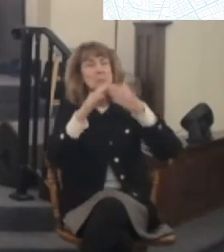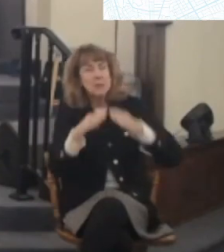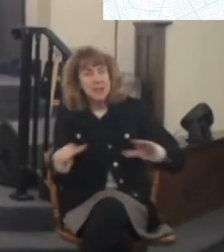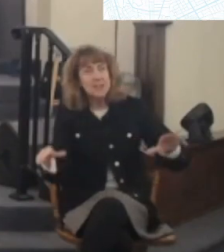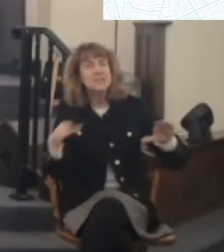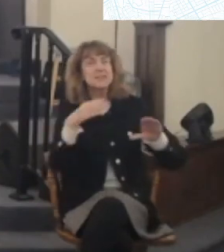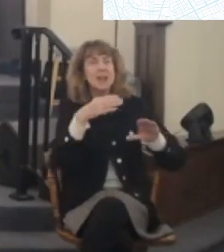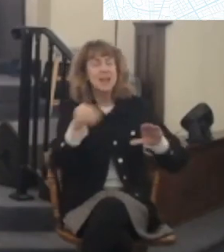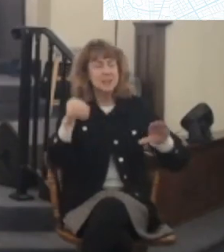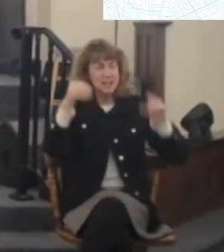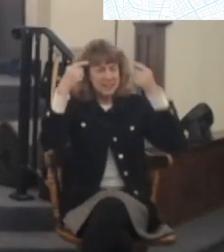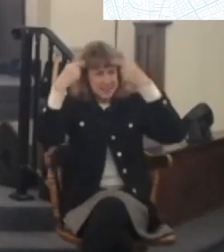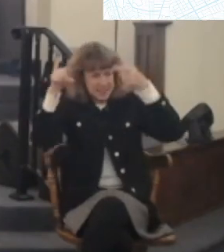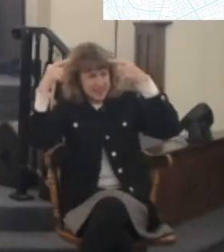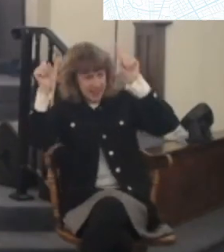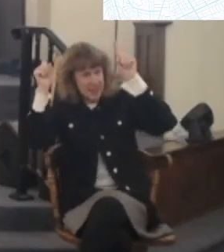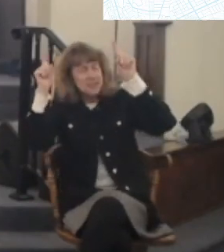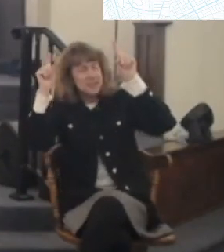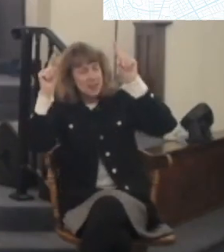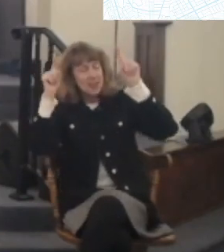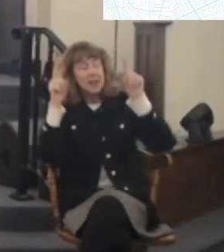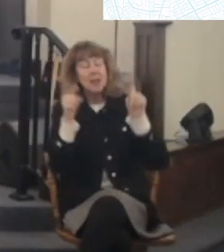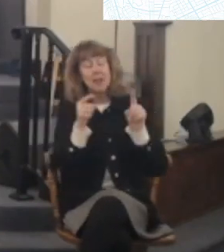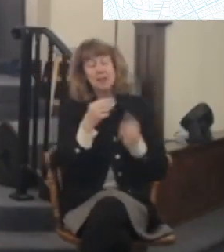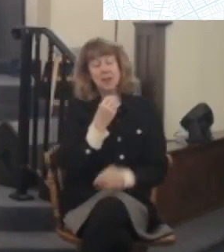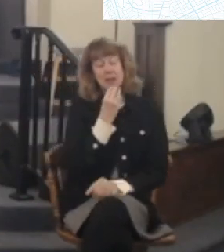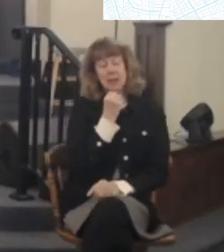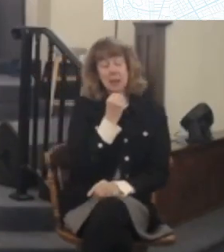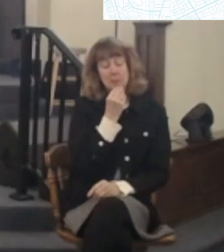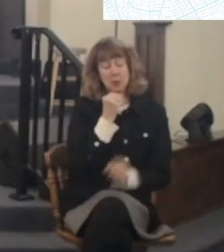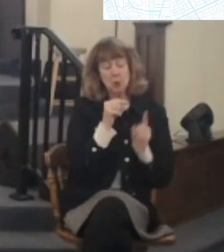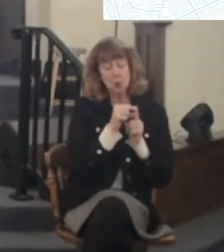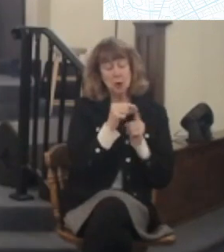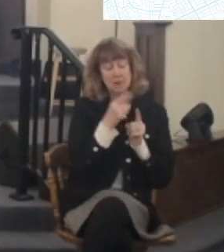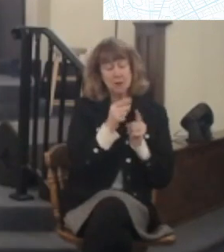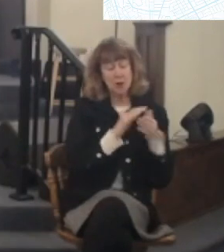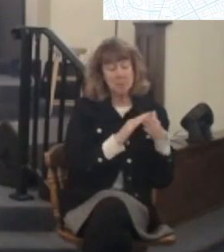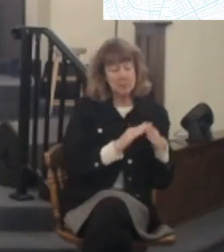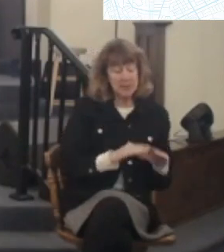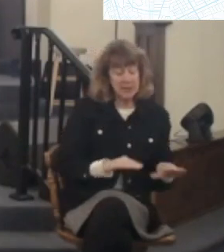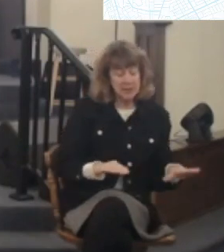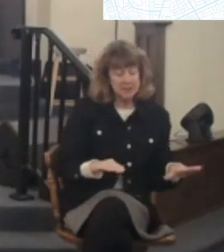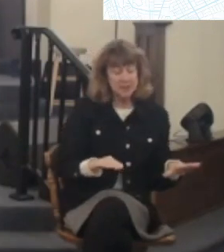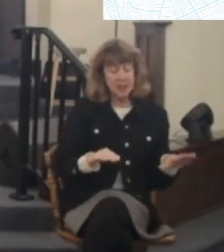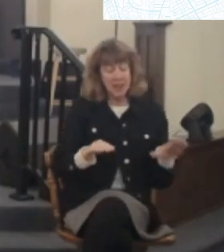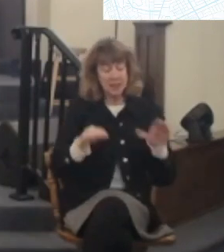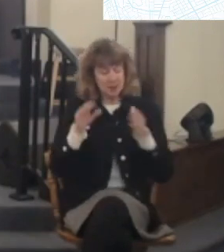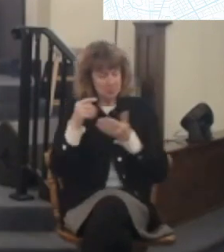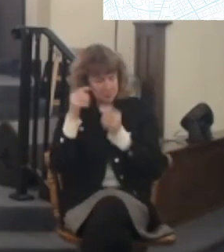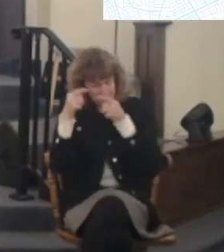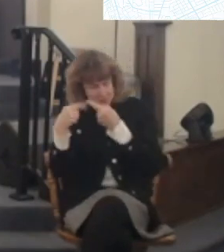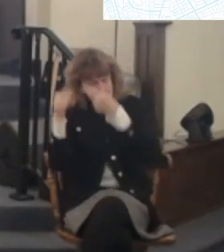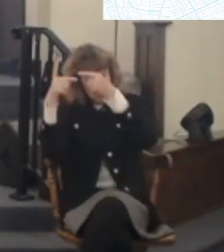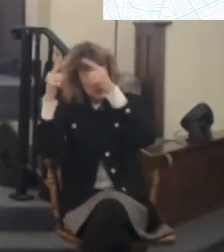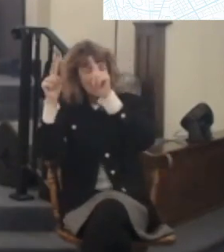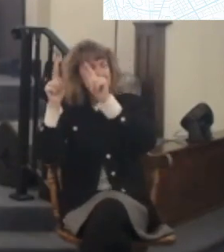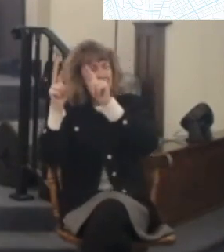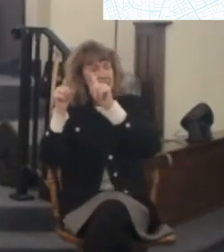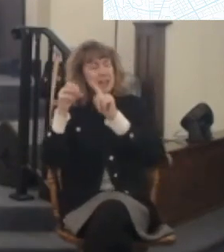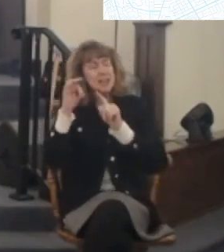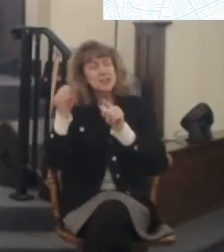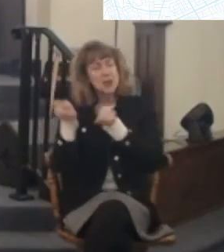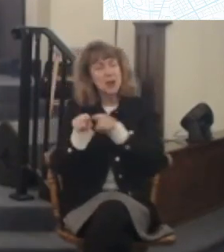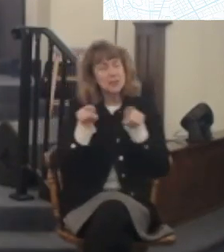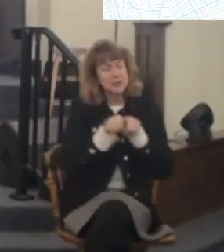and prosperity. The Hebrew word for peace and prosperity used in verse 7 can also